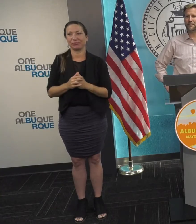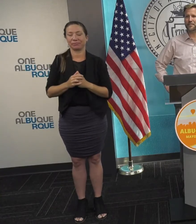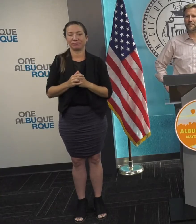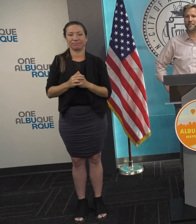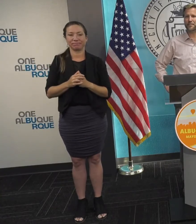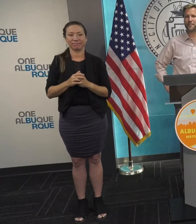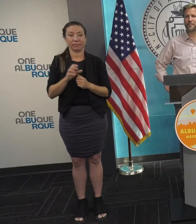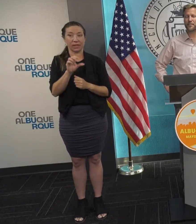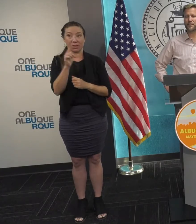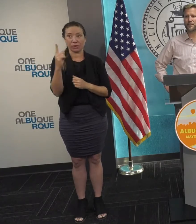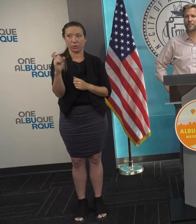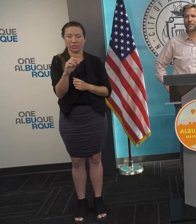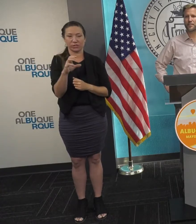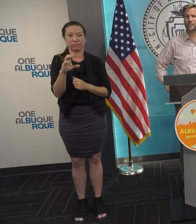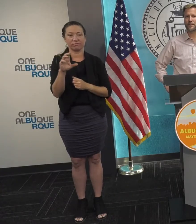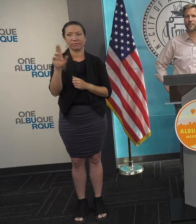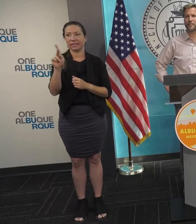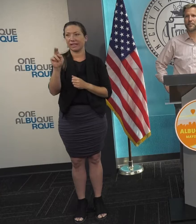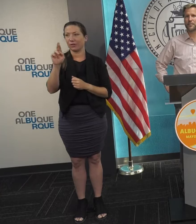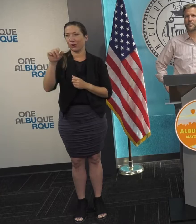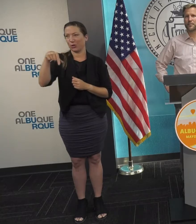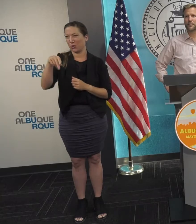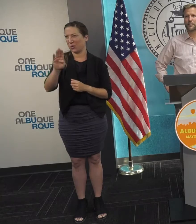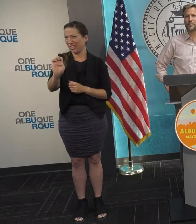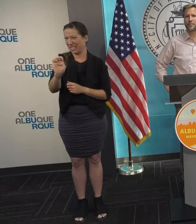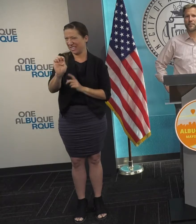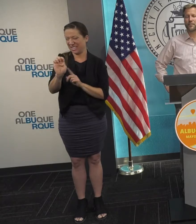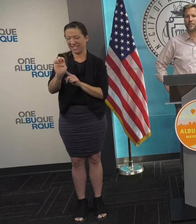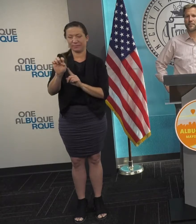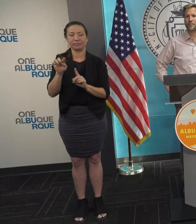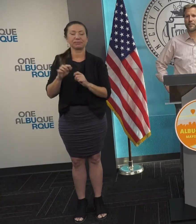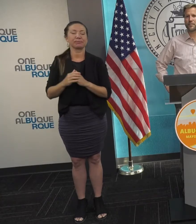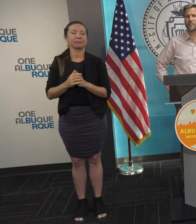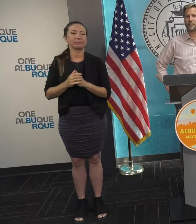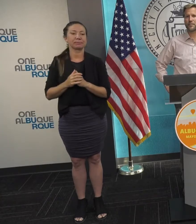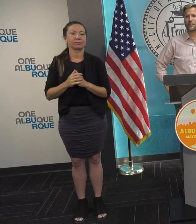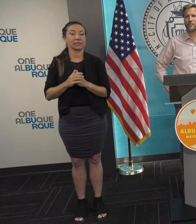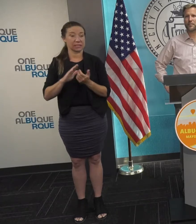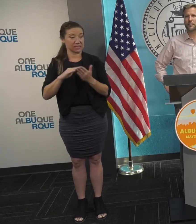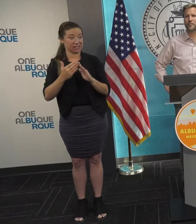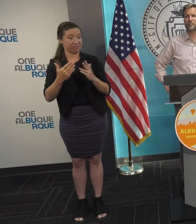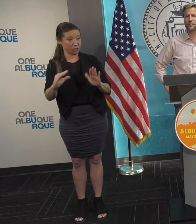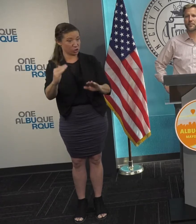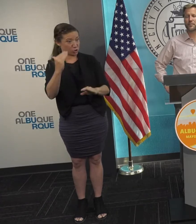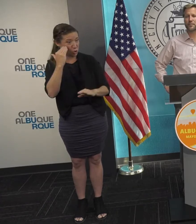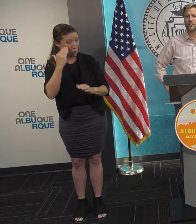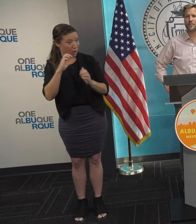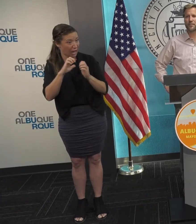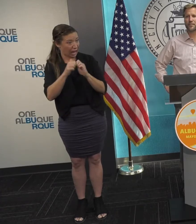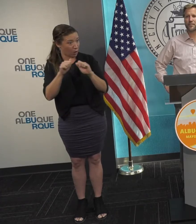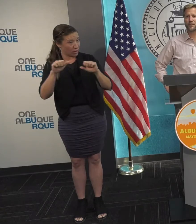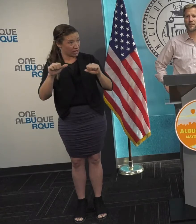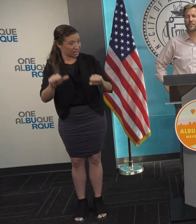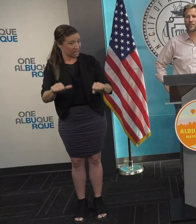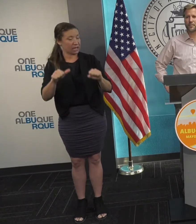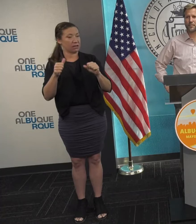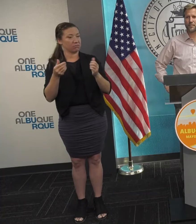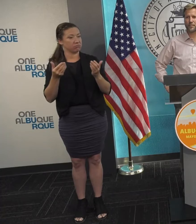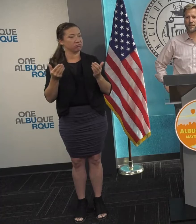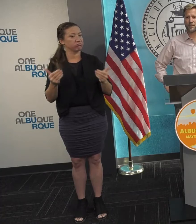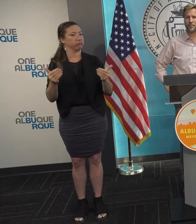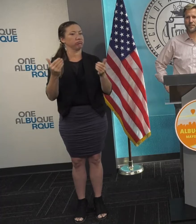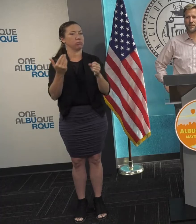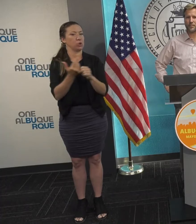from Chris McKee at KRQE. Does the city have any sort of guidance yet about how it can use the CARES Act funding? And